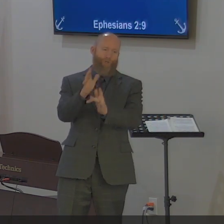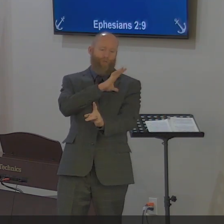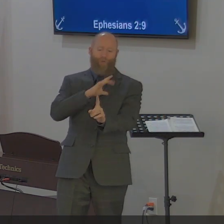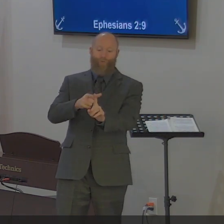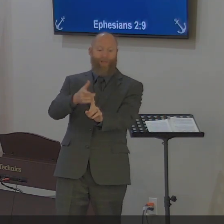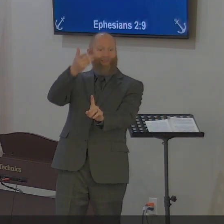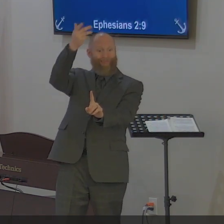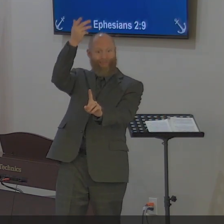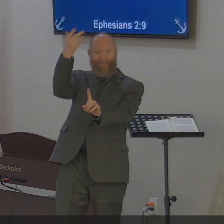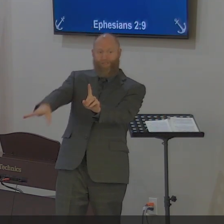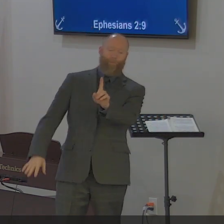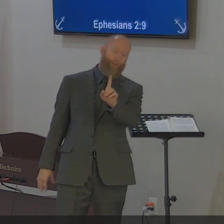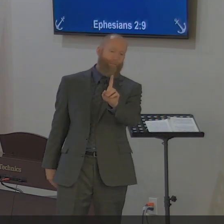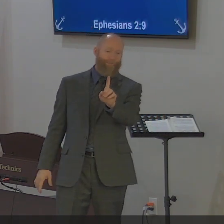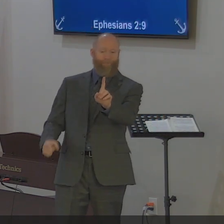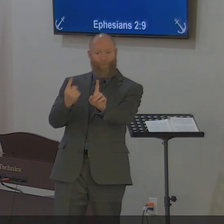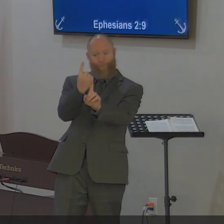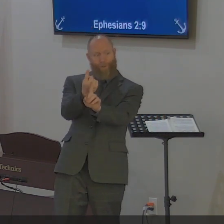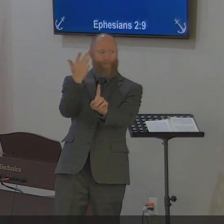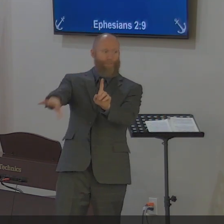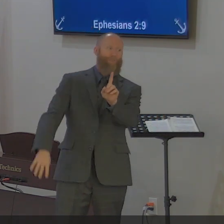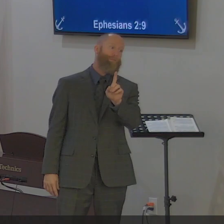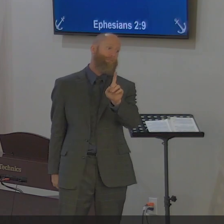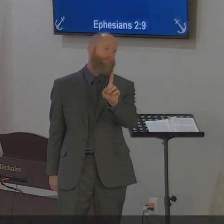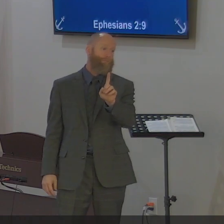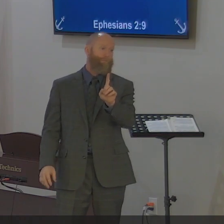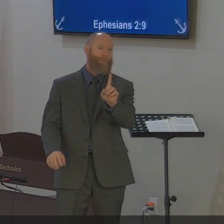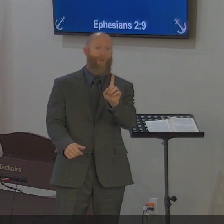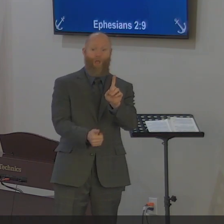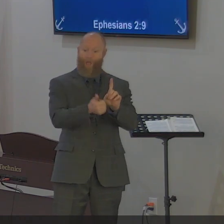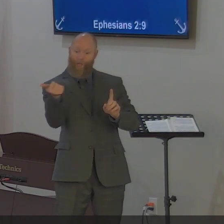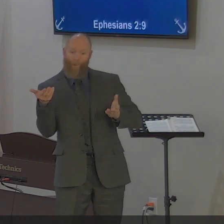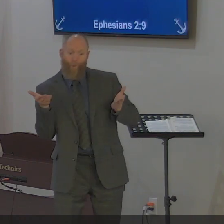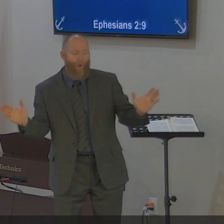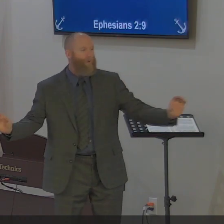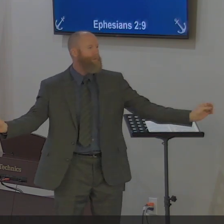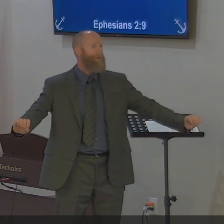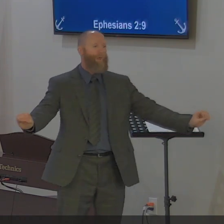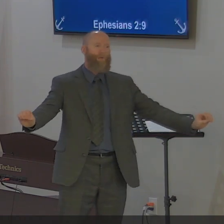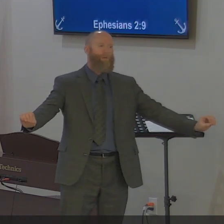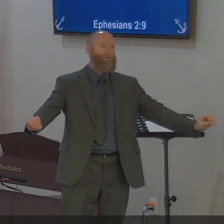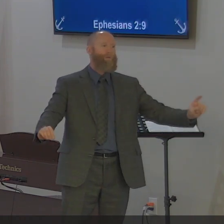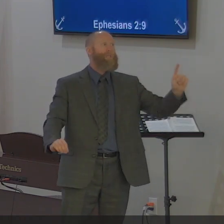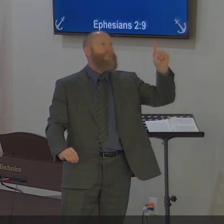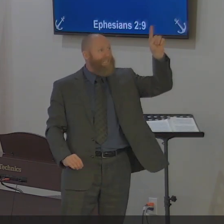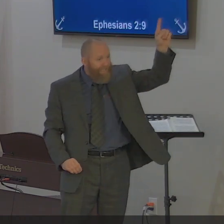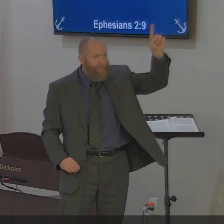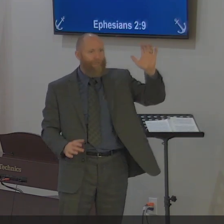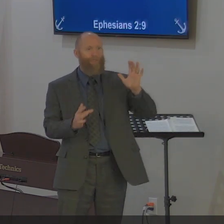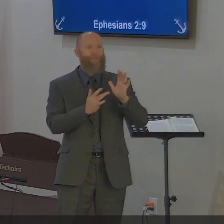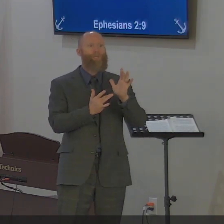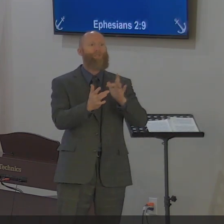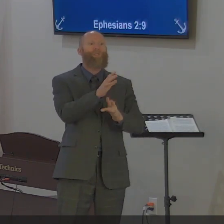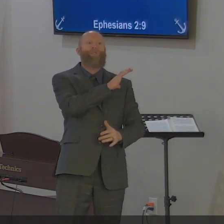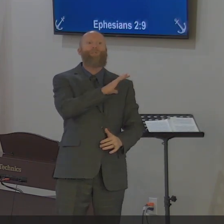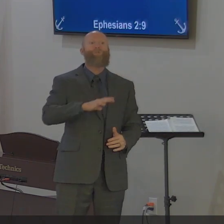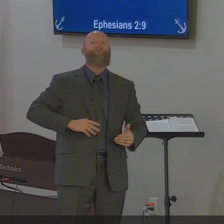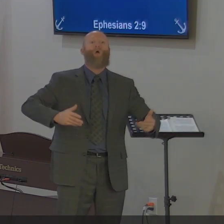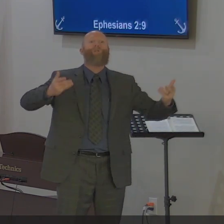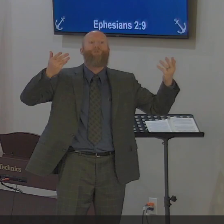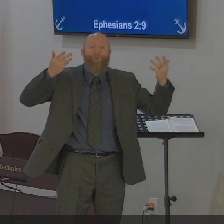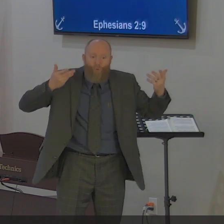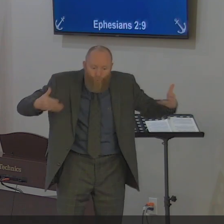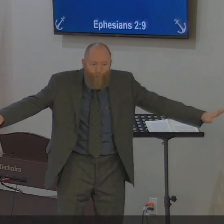in Jesus Christ alone. Amen. It's nothing we can do. It's what Jesus did. Jesus did it already. You just